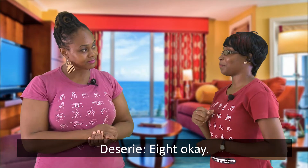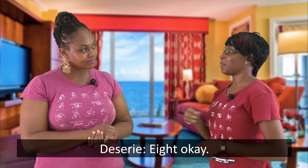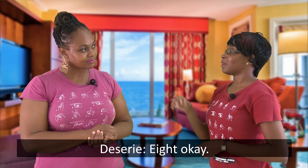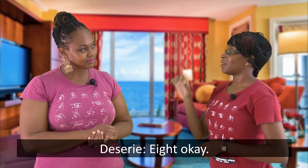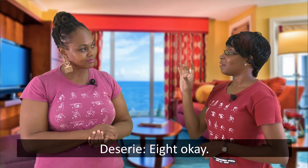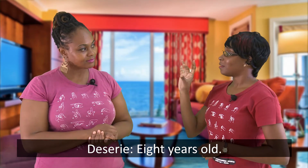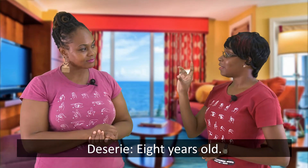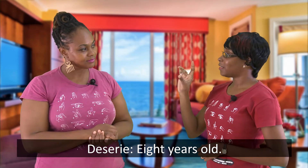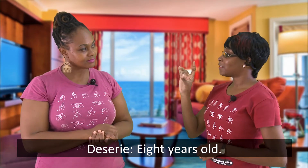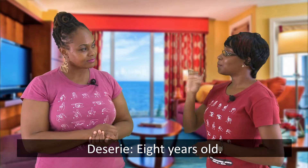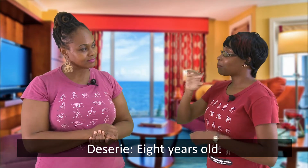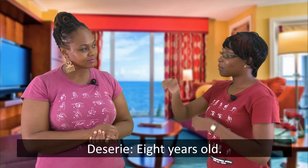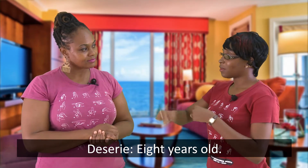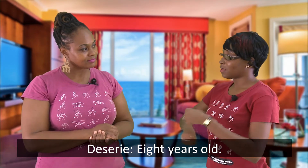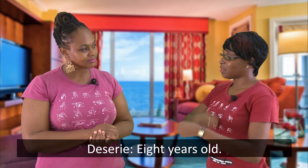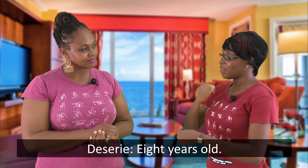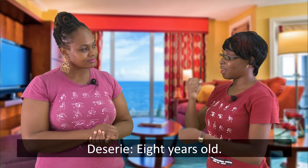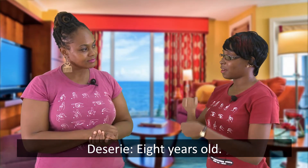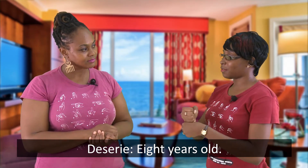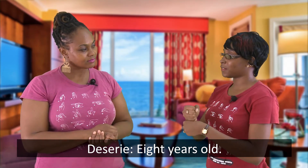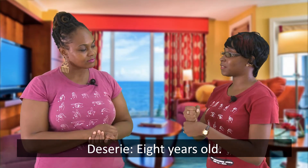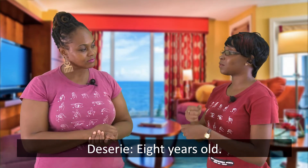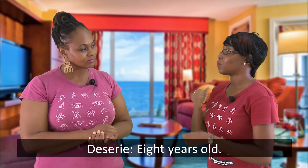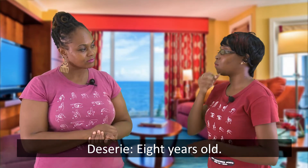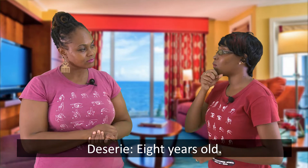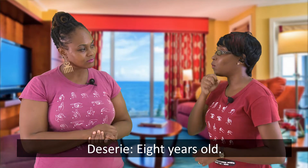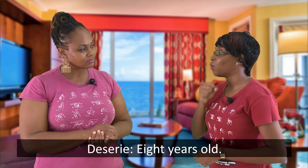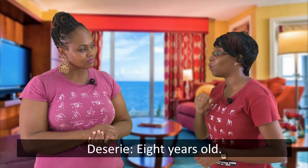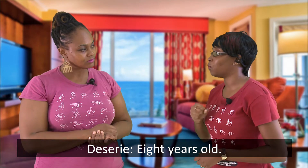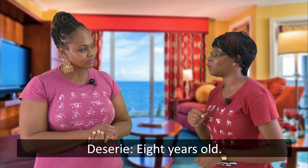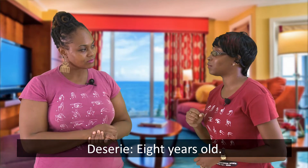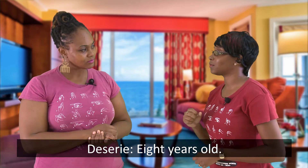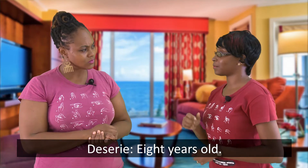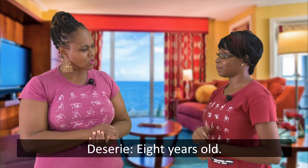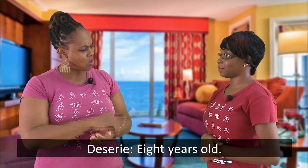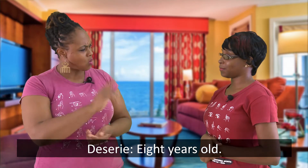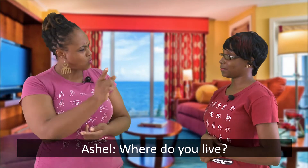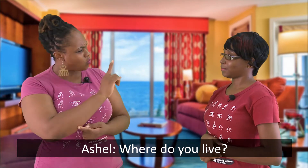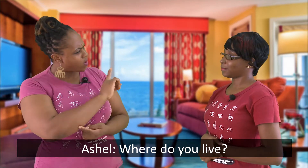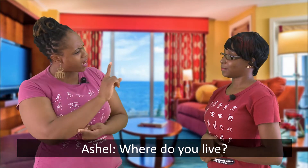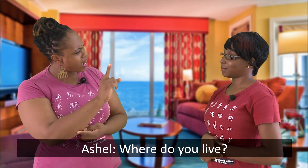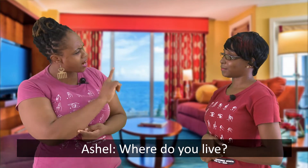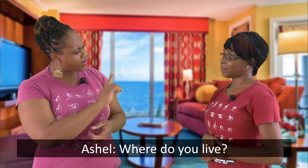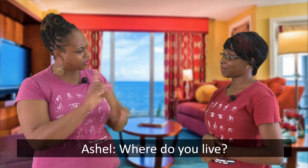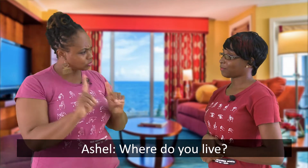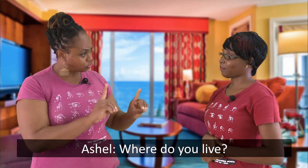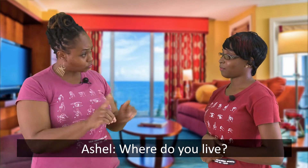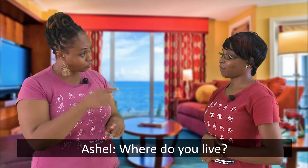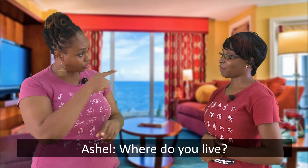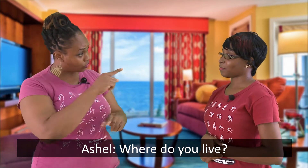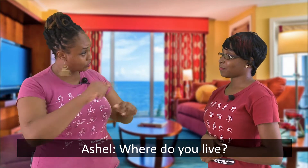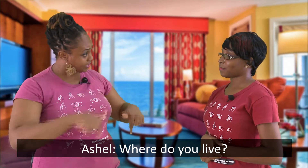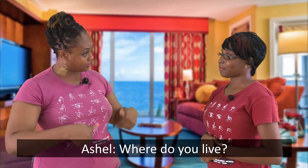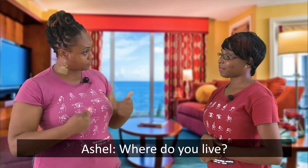it years old where do you live